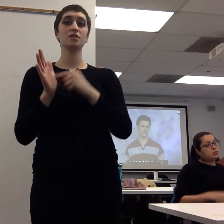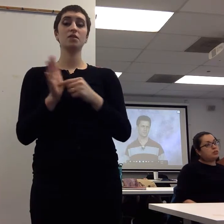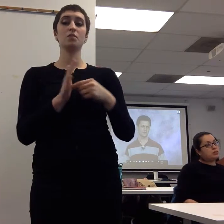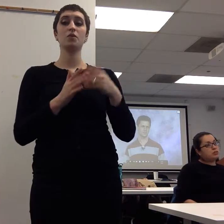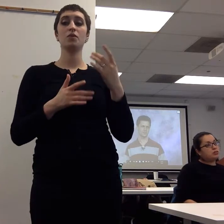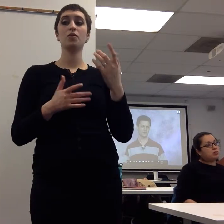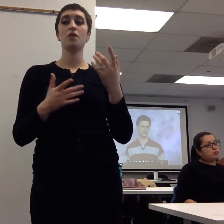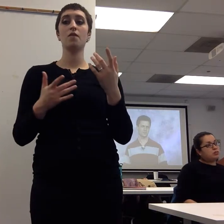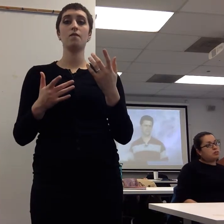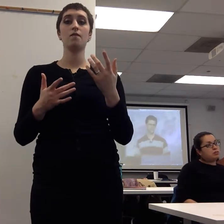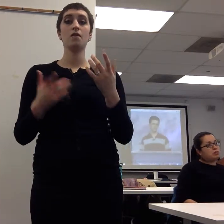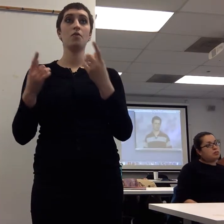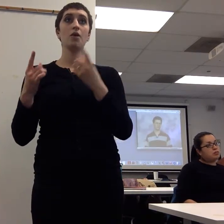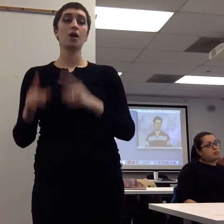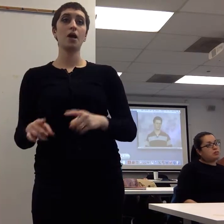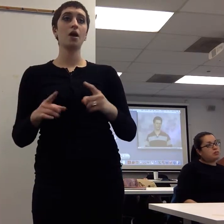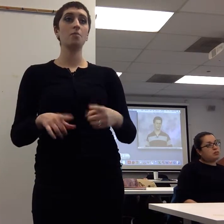Good.